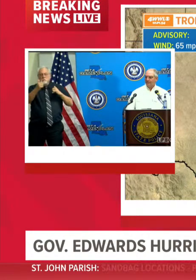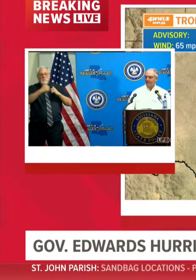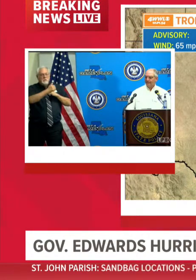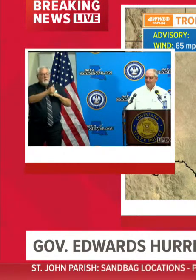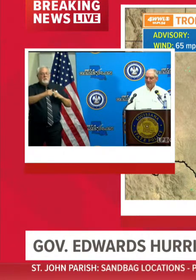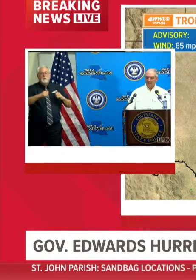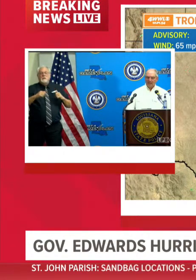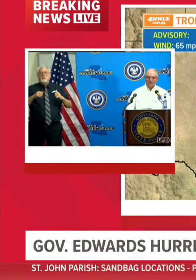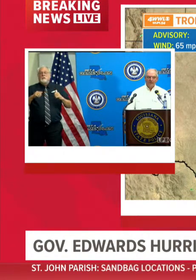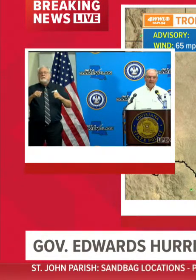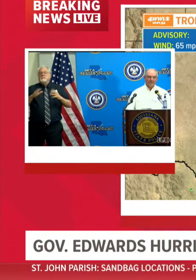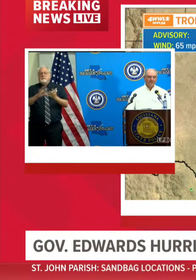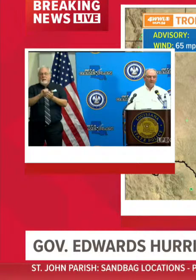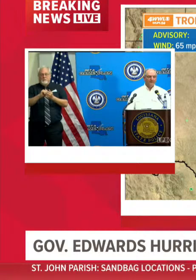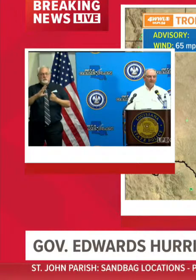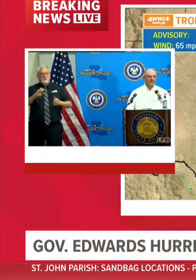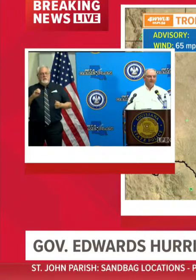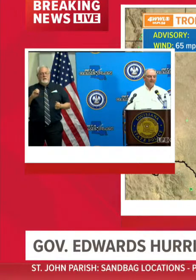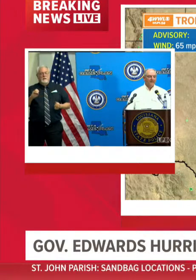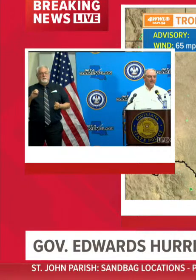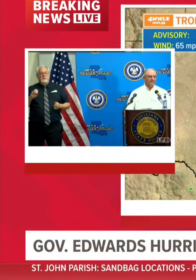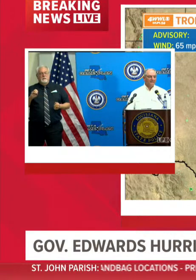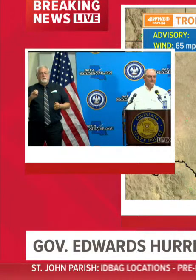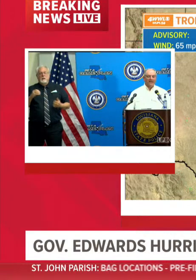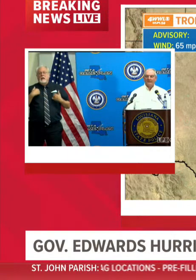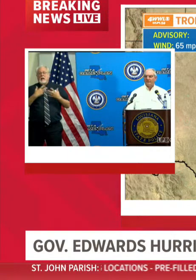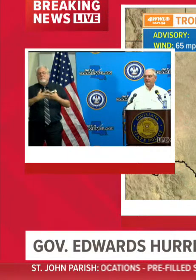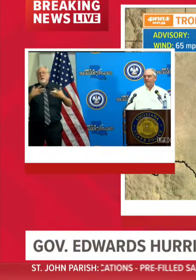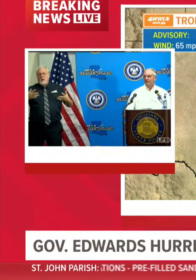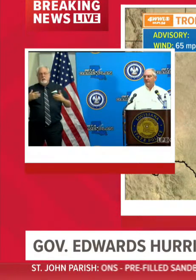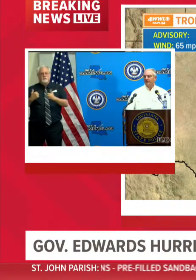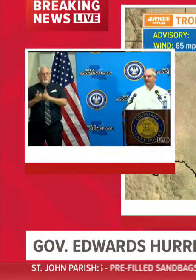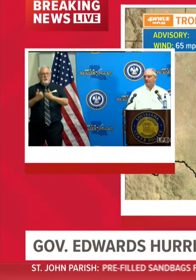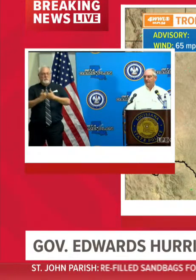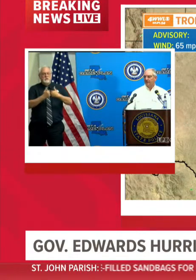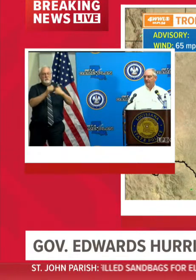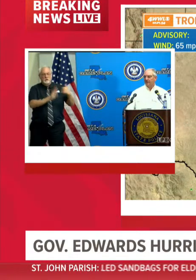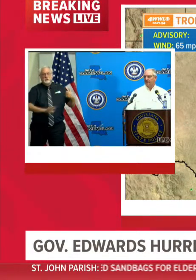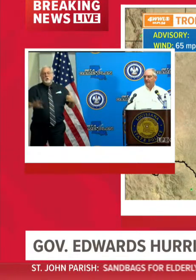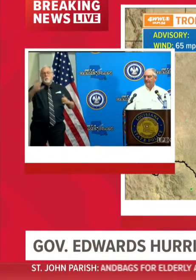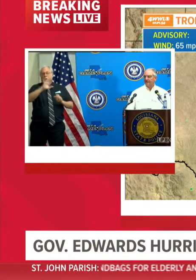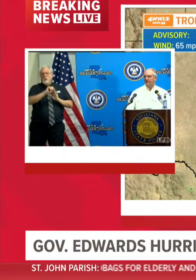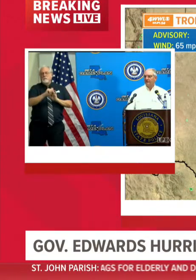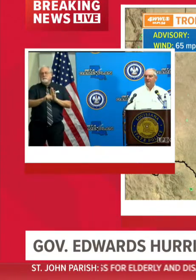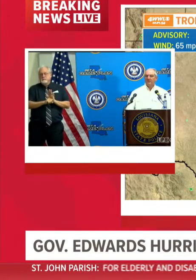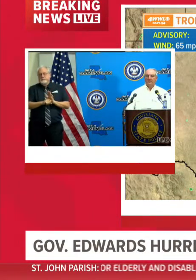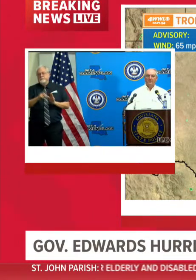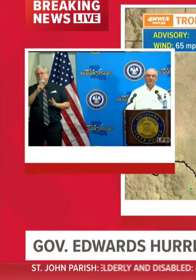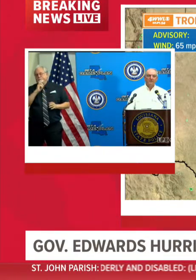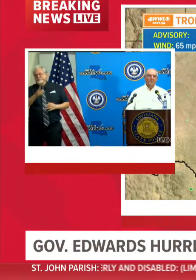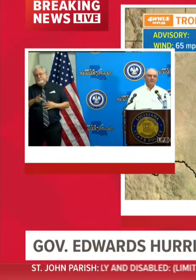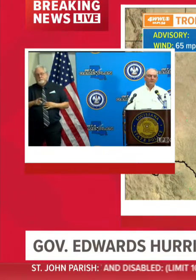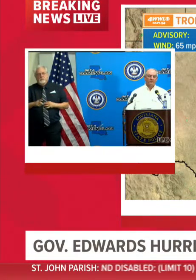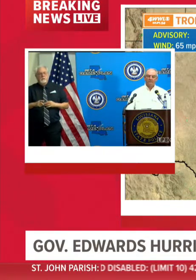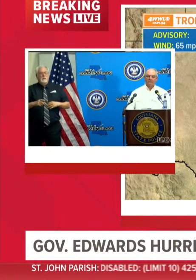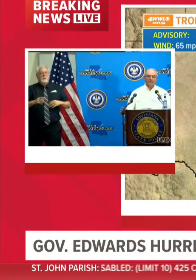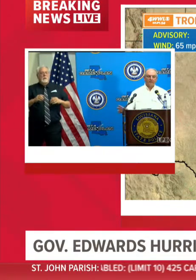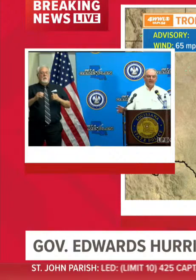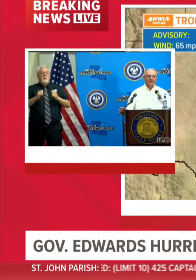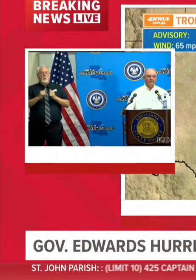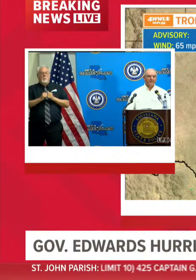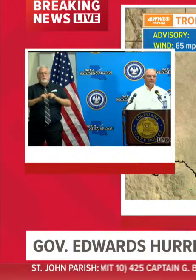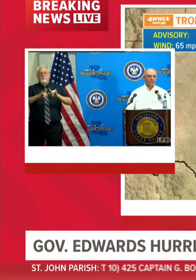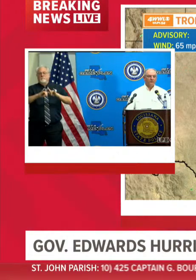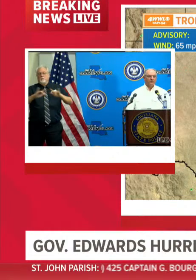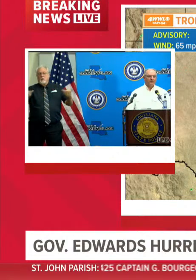damaged. And we have lots of challenges around the state, to say the least, with